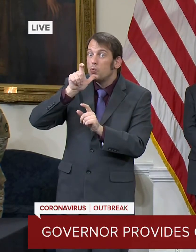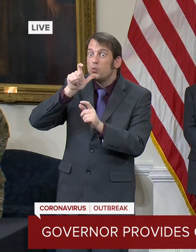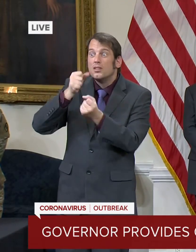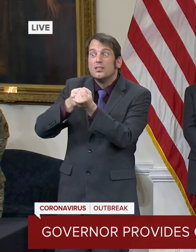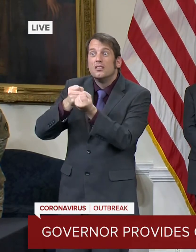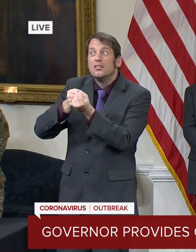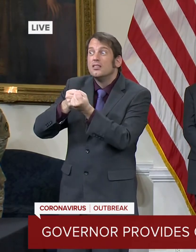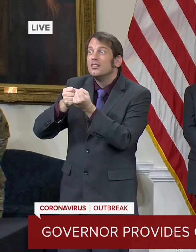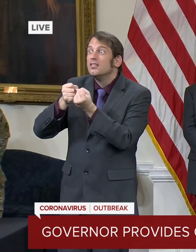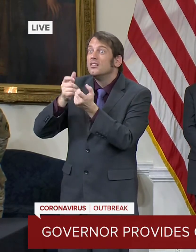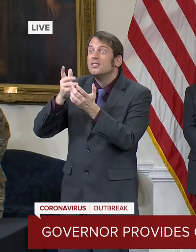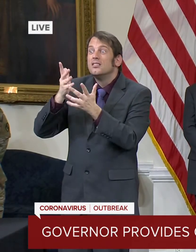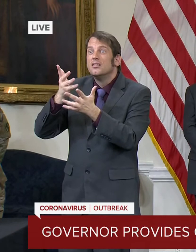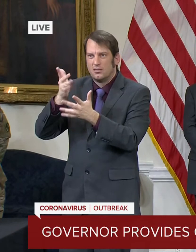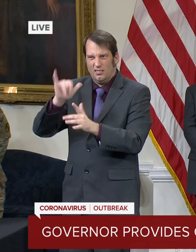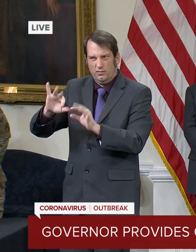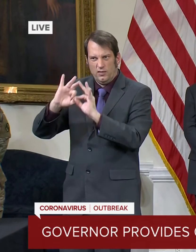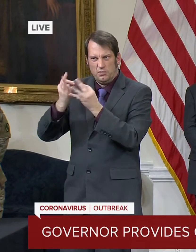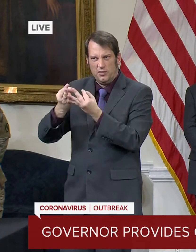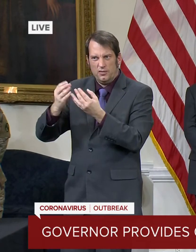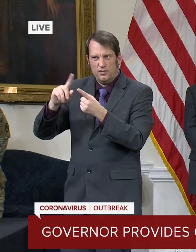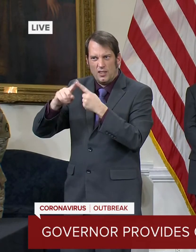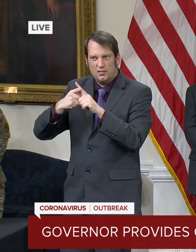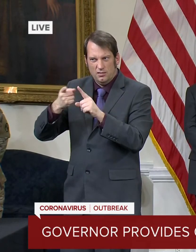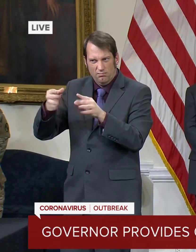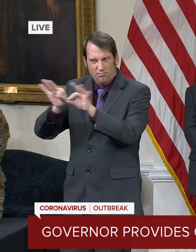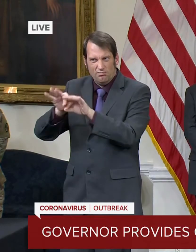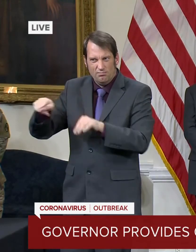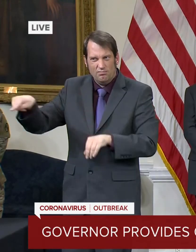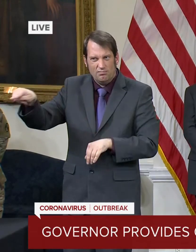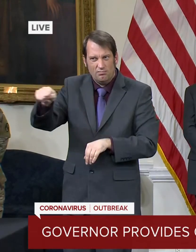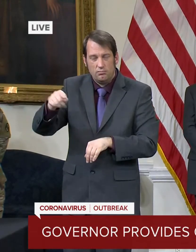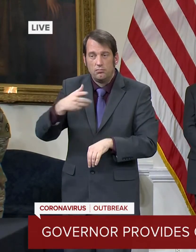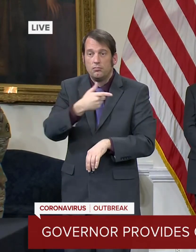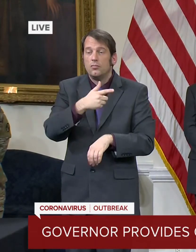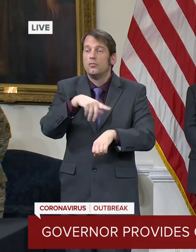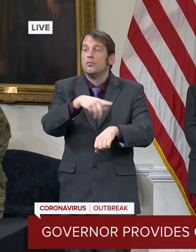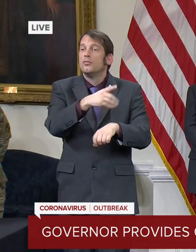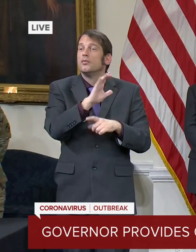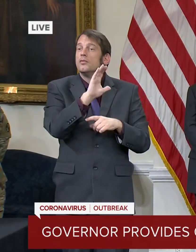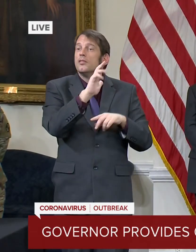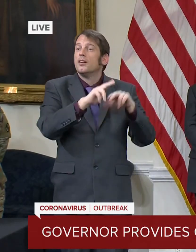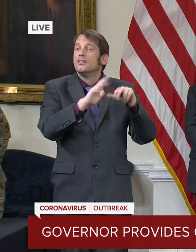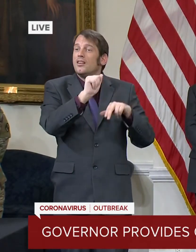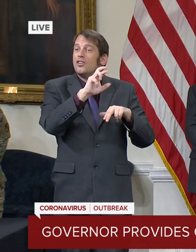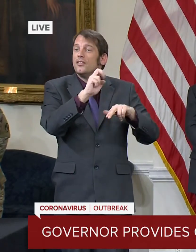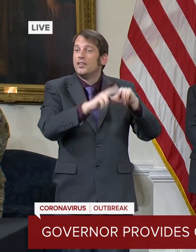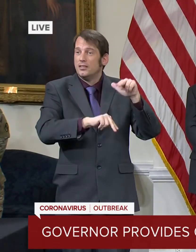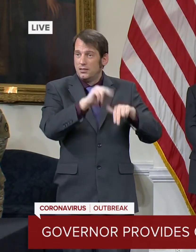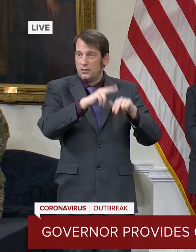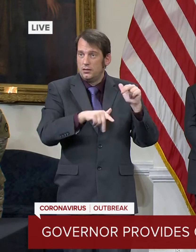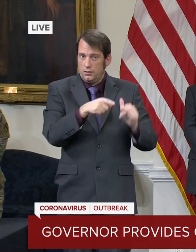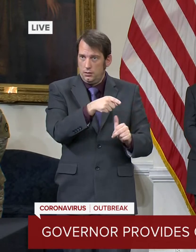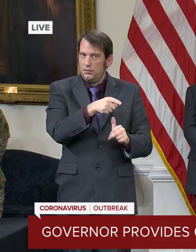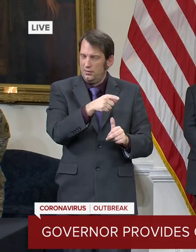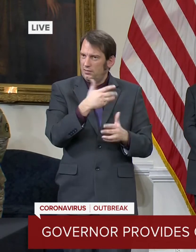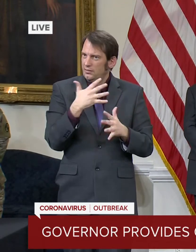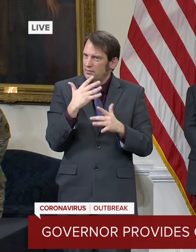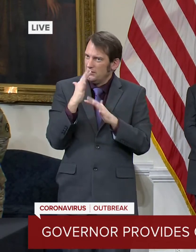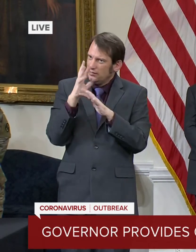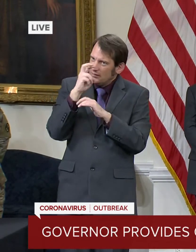Understanding this, if long-term care facilities and hospitals elect to relax visitor restriction